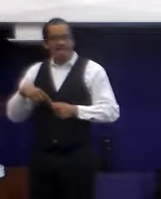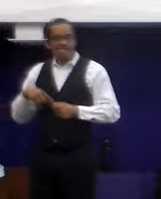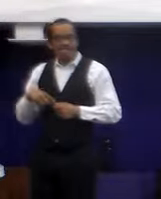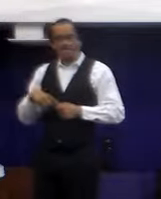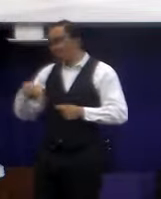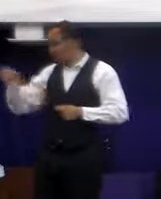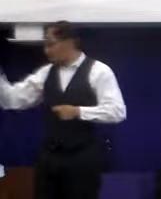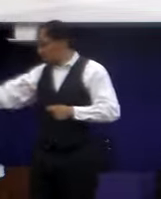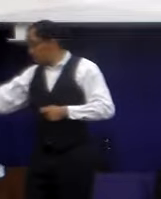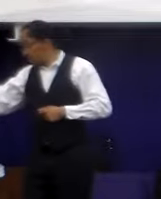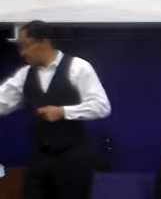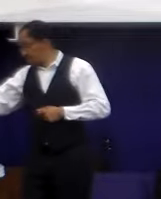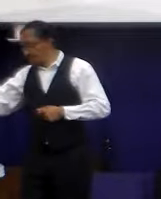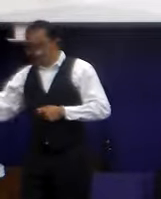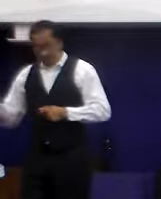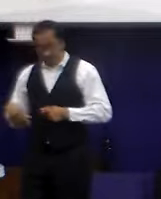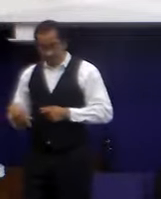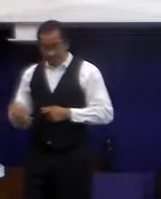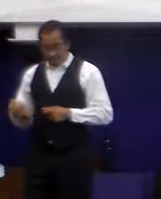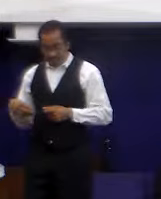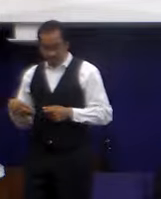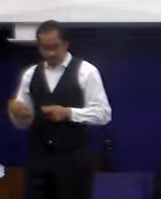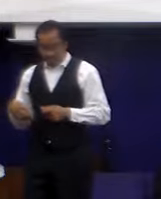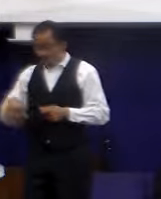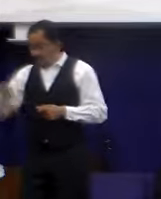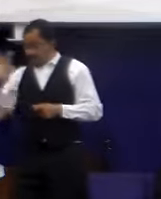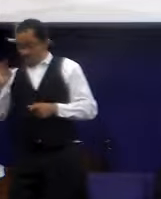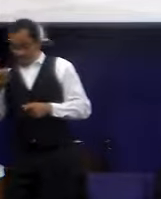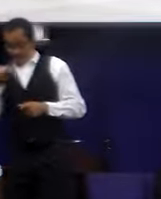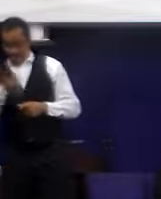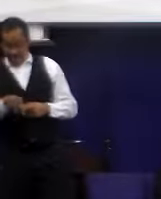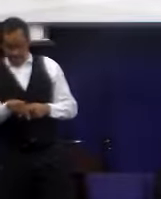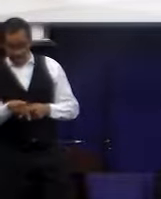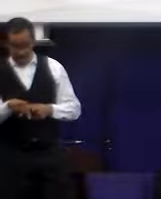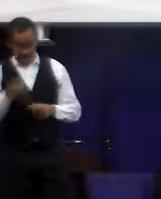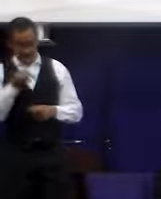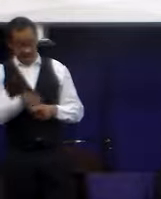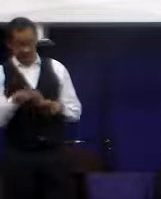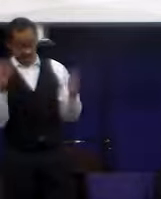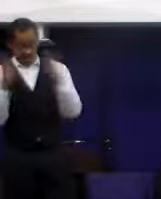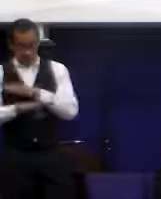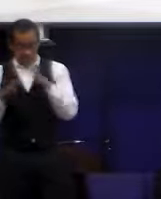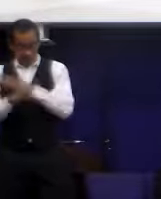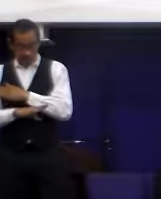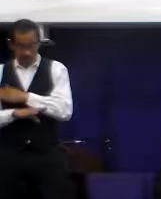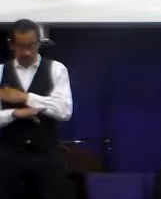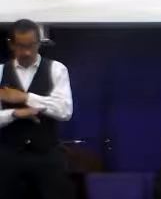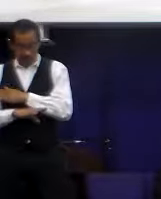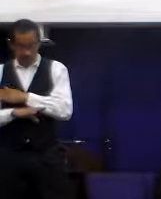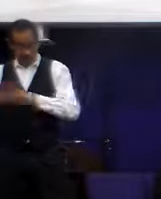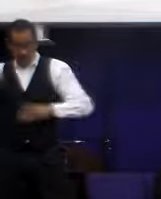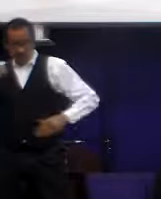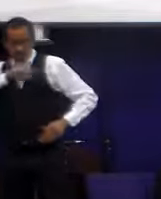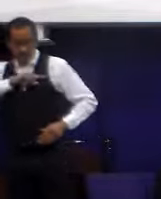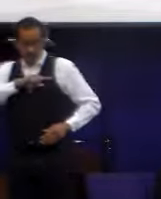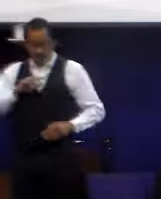And as it was with Job, it was here in the text. We find Paul in major trouble. And just because we are the child of